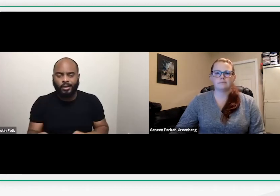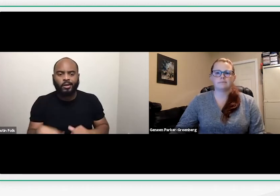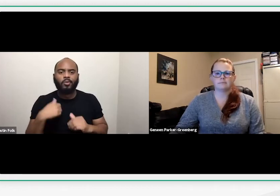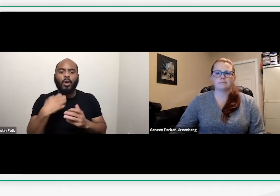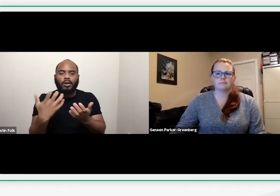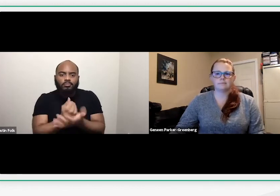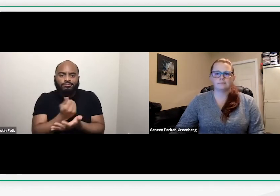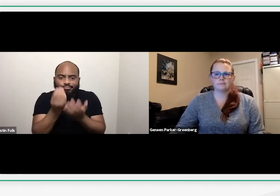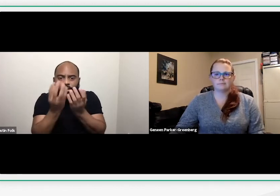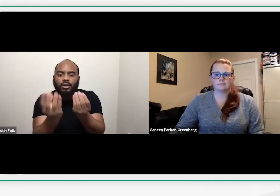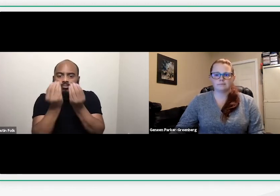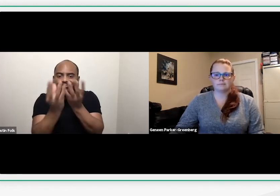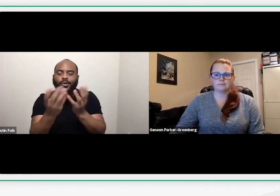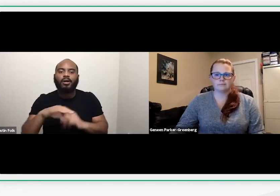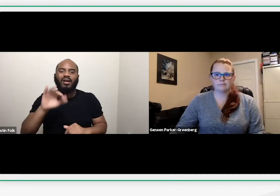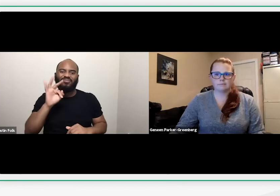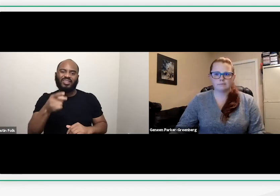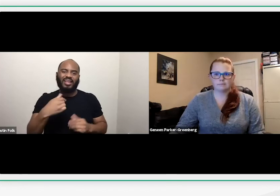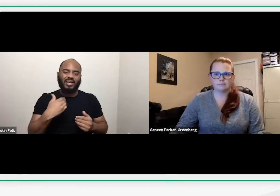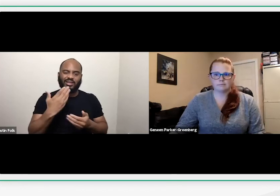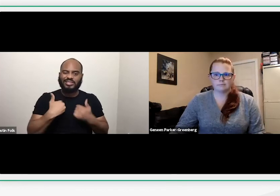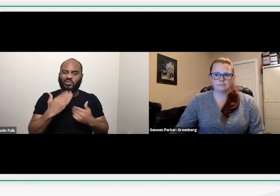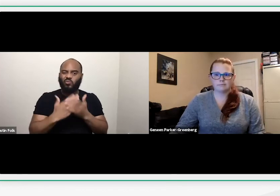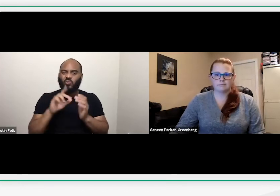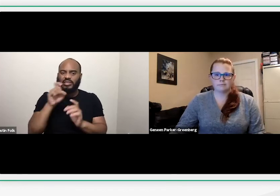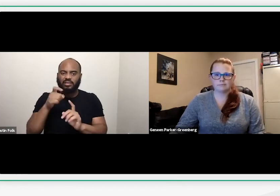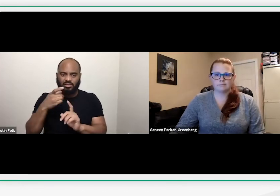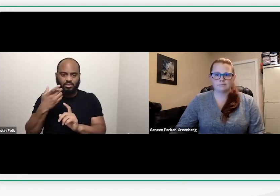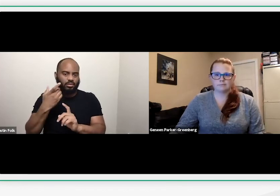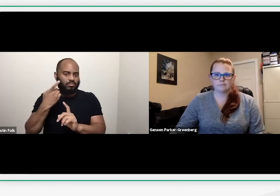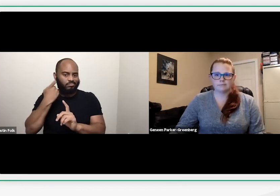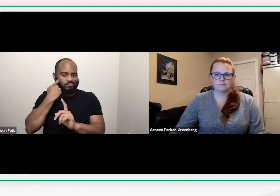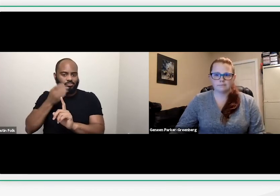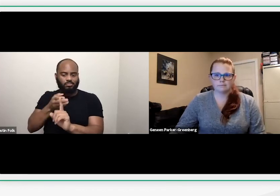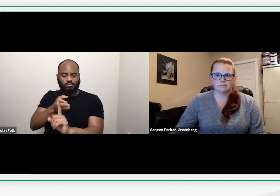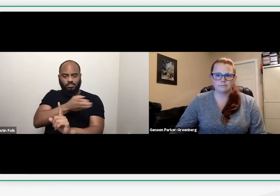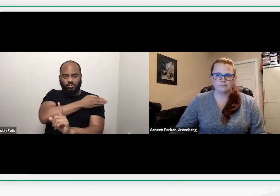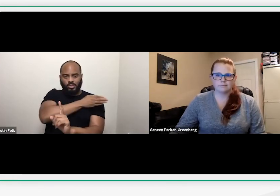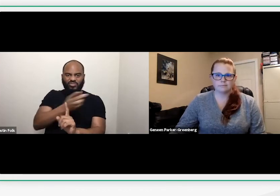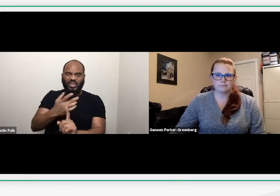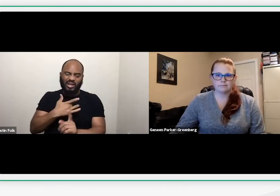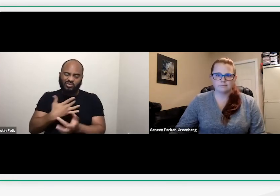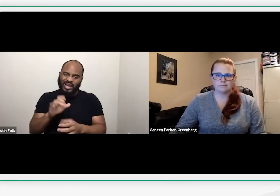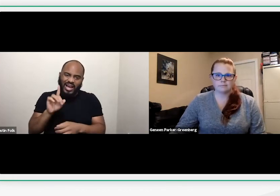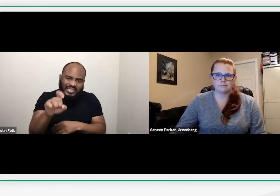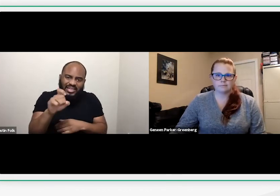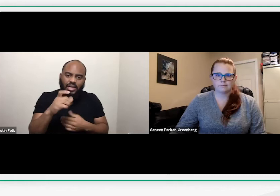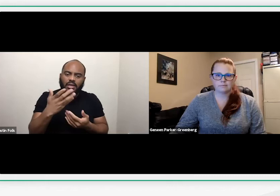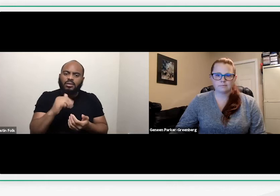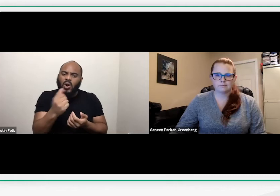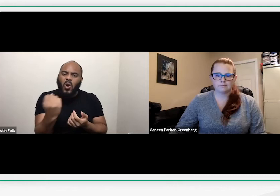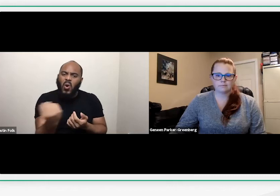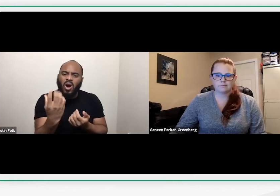this. And before we do get moving, I want to share with everyone, if you have any questions that you'd like to